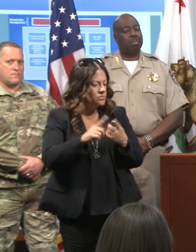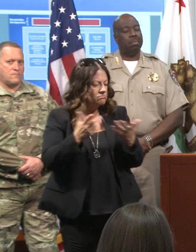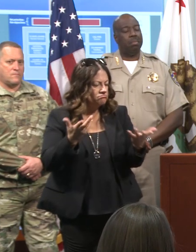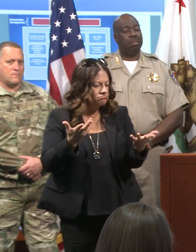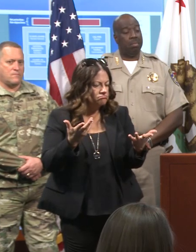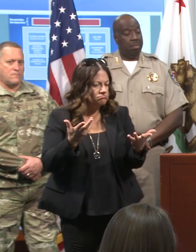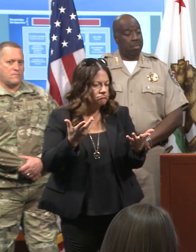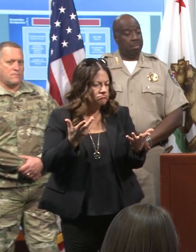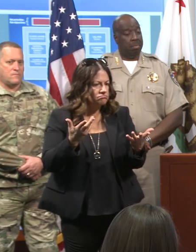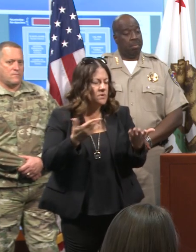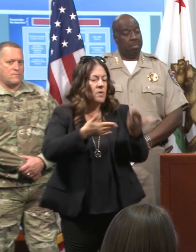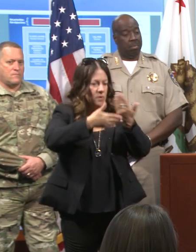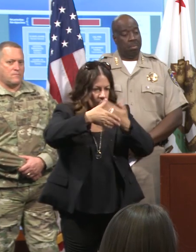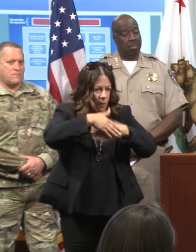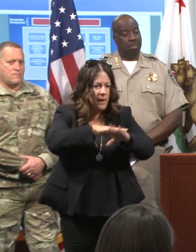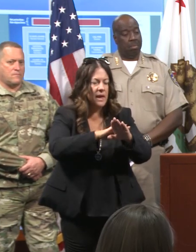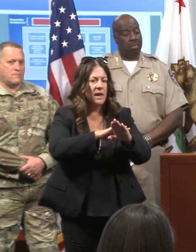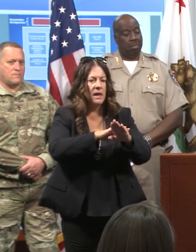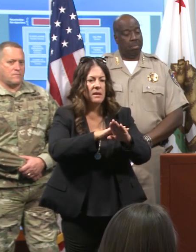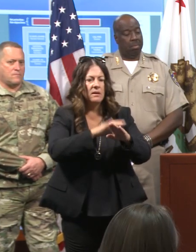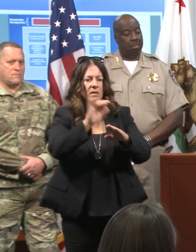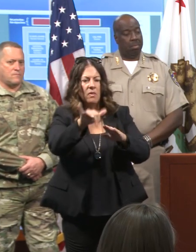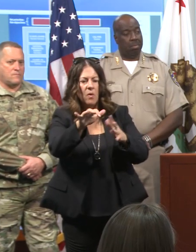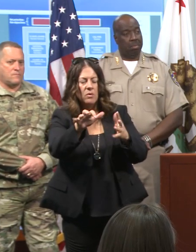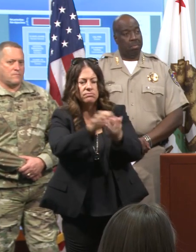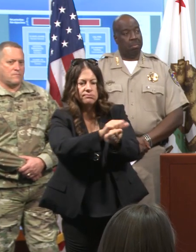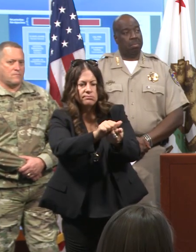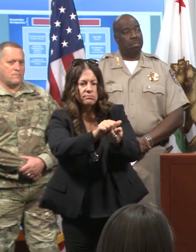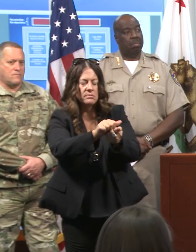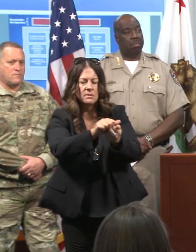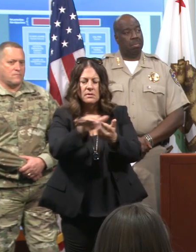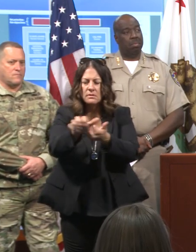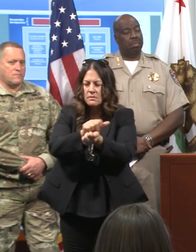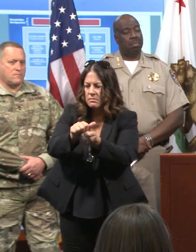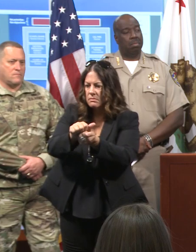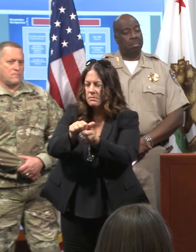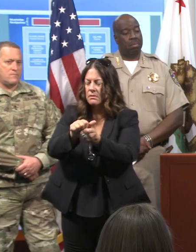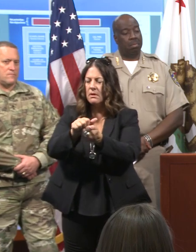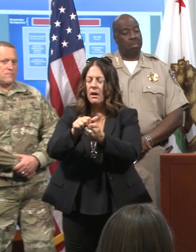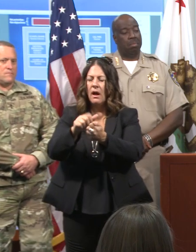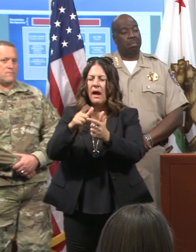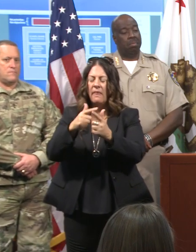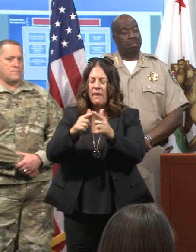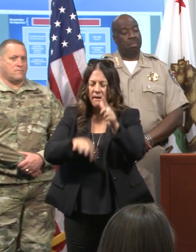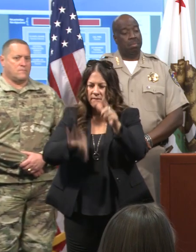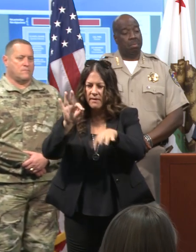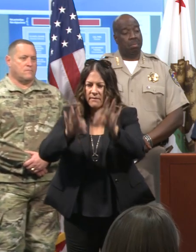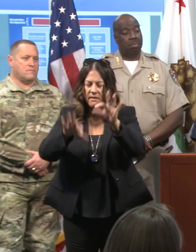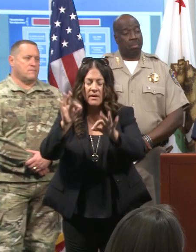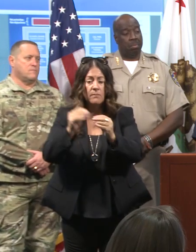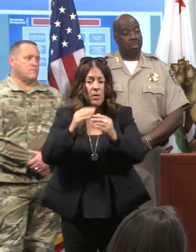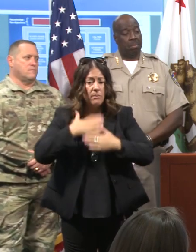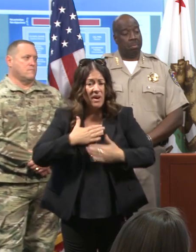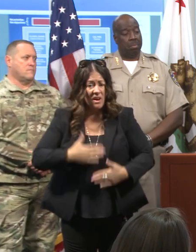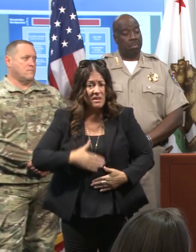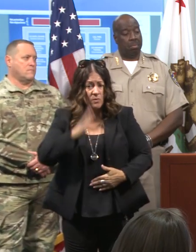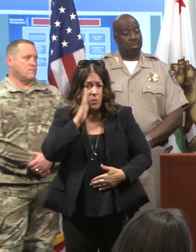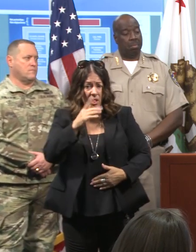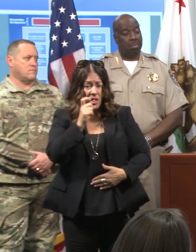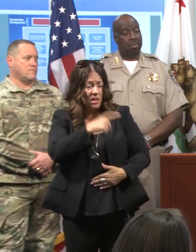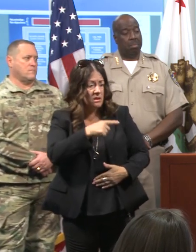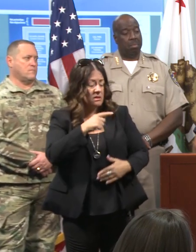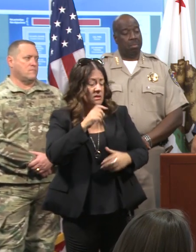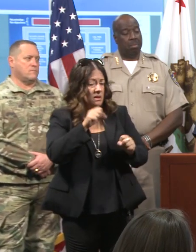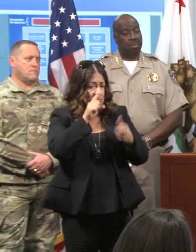of the devastated areas to see if there are, in fact, more people there who didn't make it out? So all of this information is being